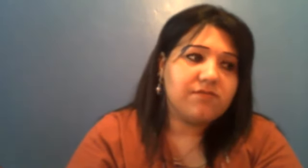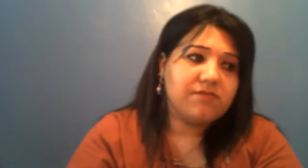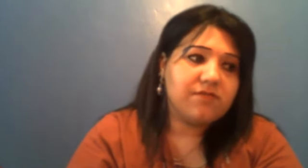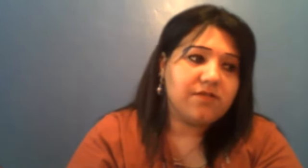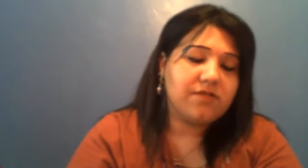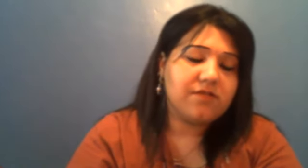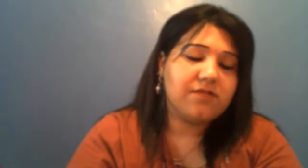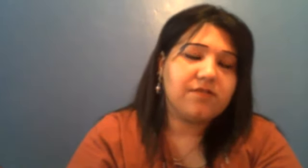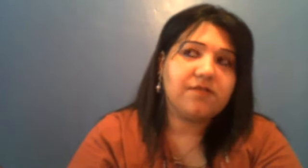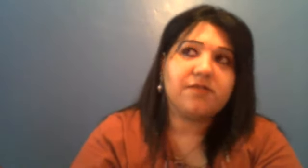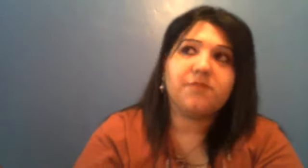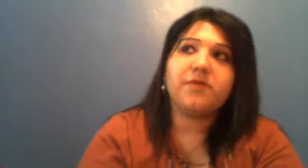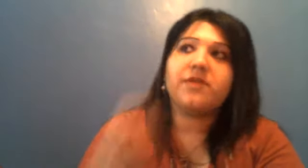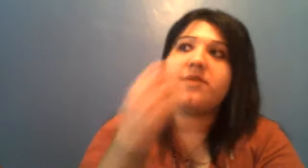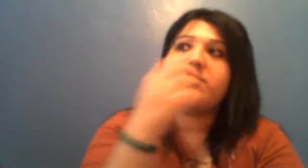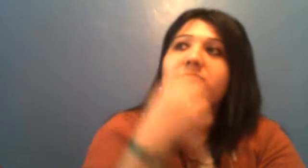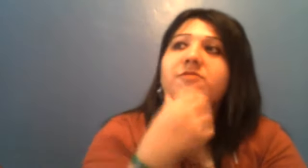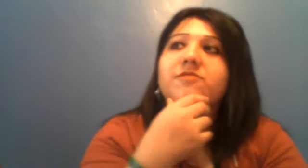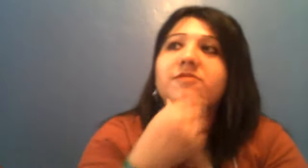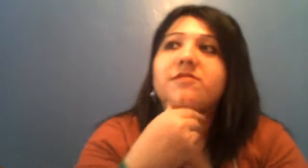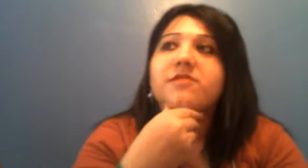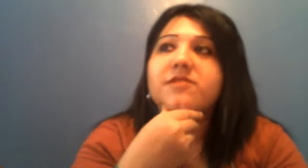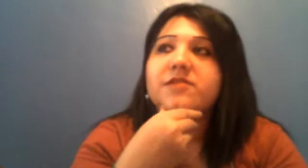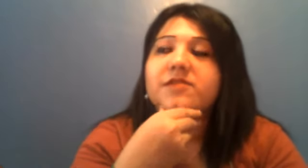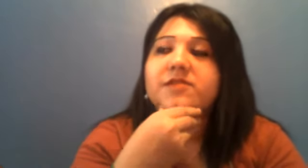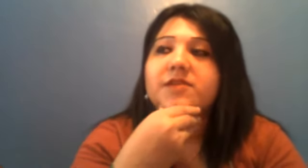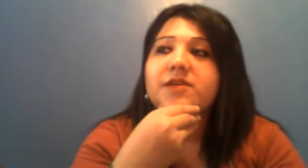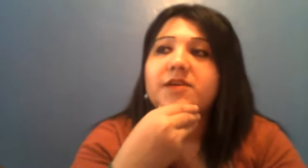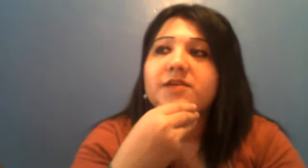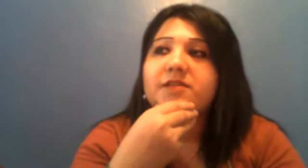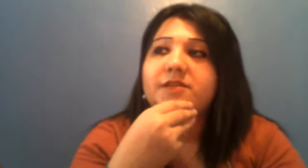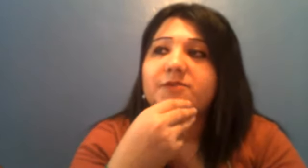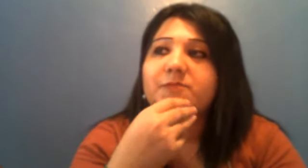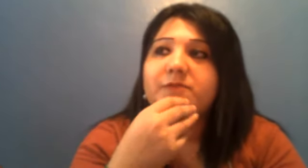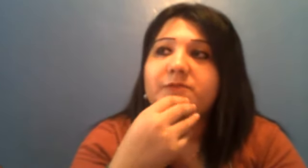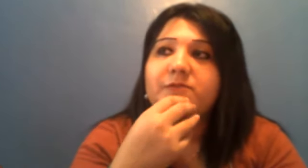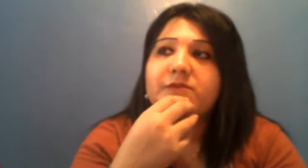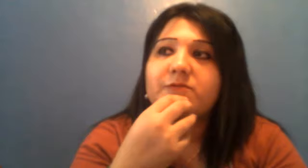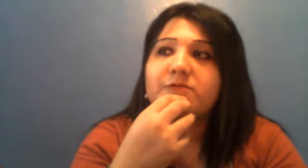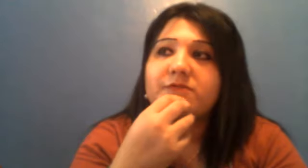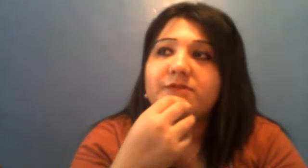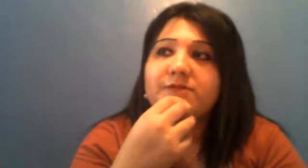It's been years since he got therapy in one year ago.